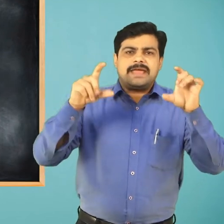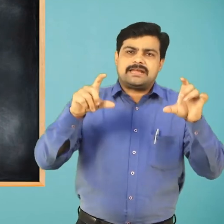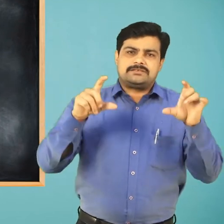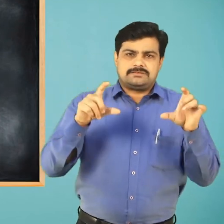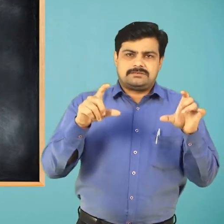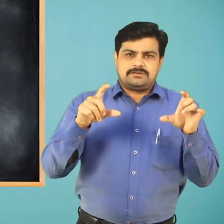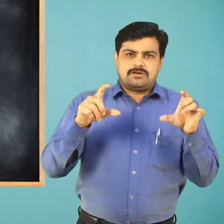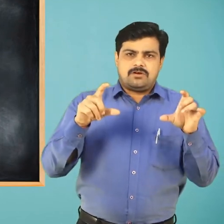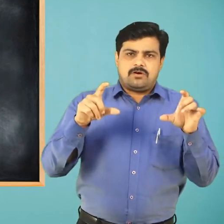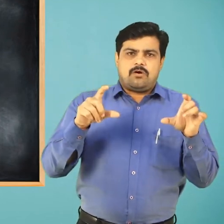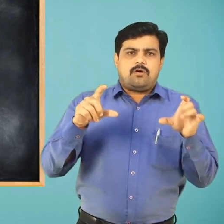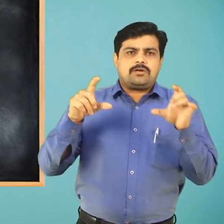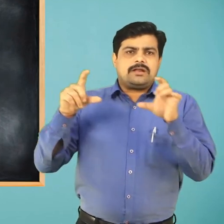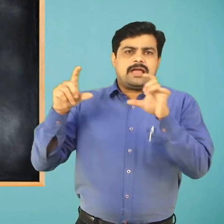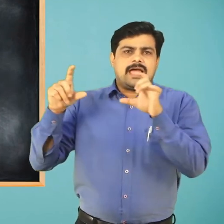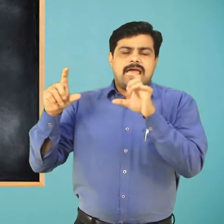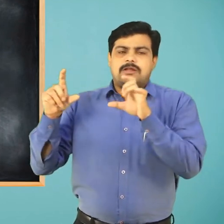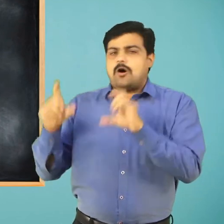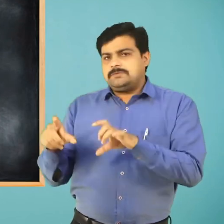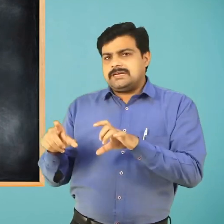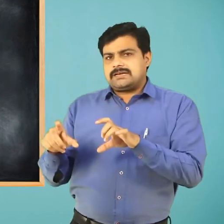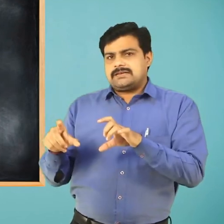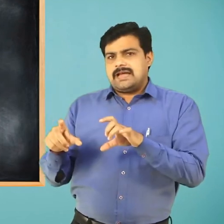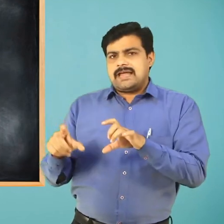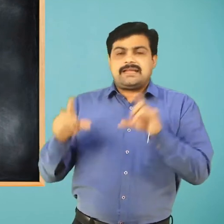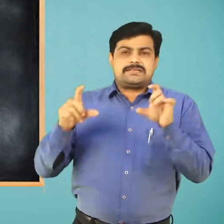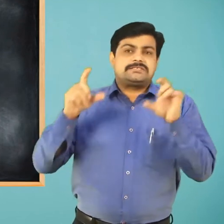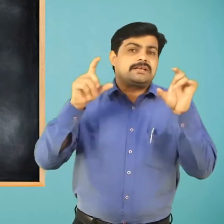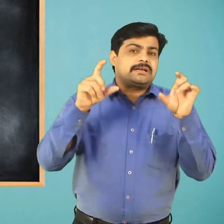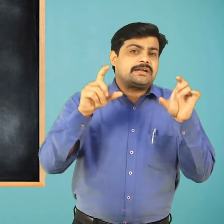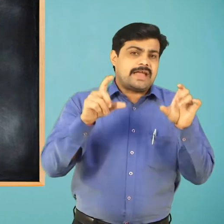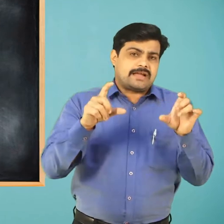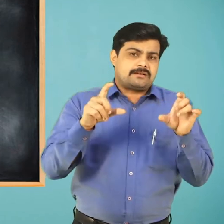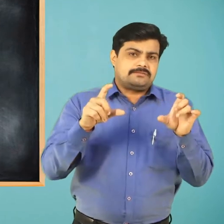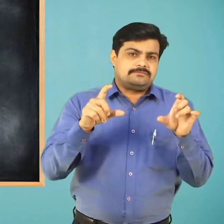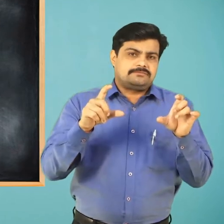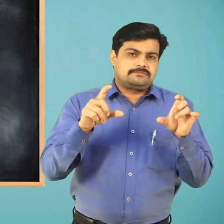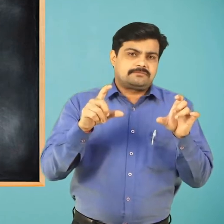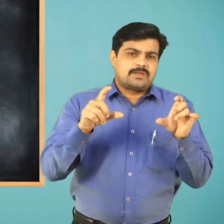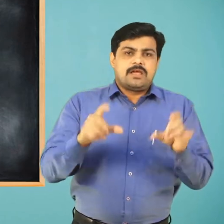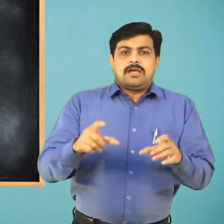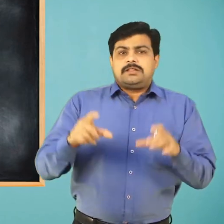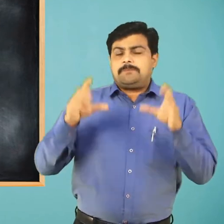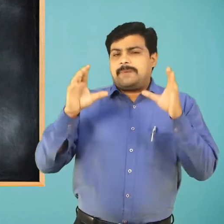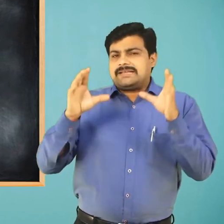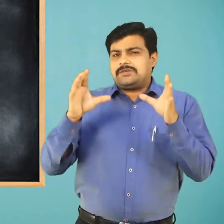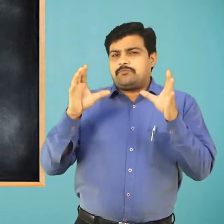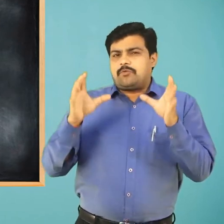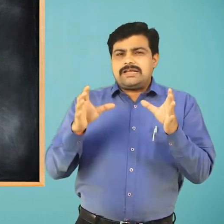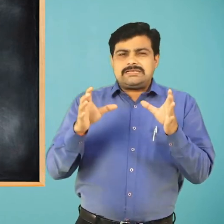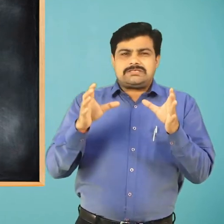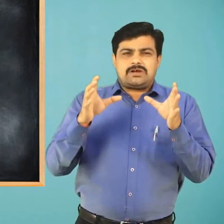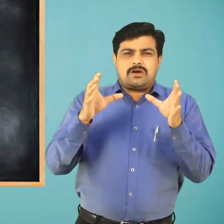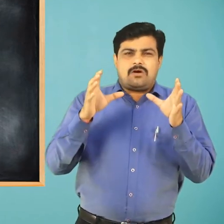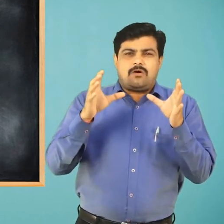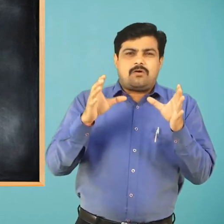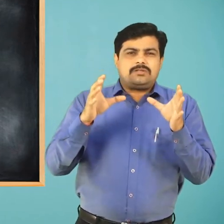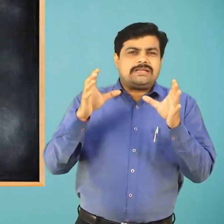baked, on an object, and that is cake. The passive voice, on the